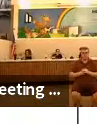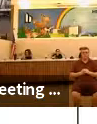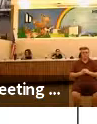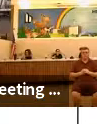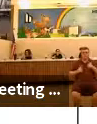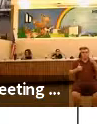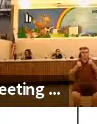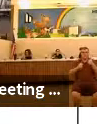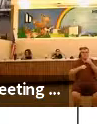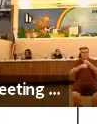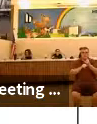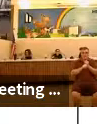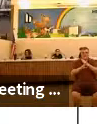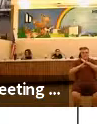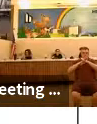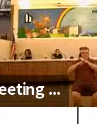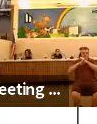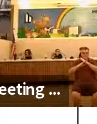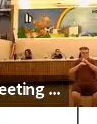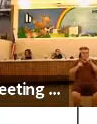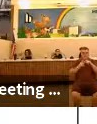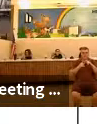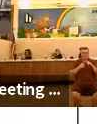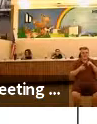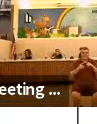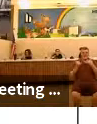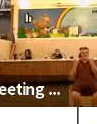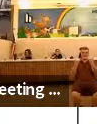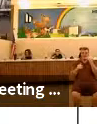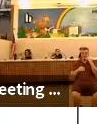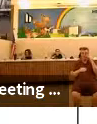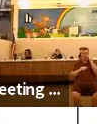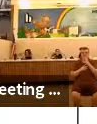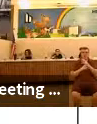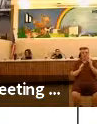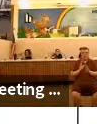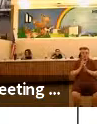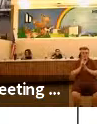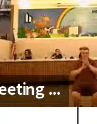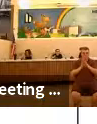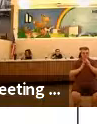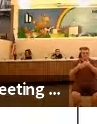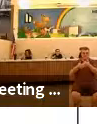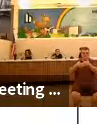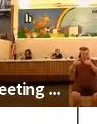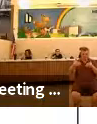is creating large buffer between the existing homes and proposed development.